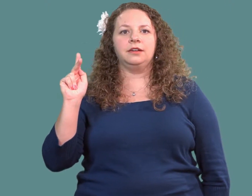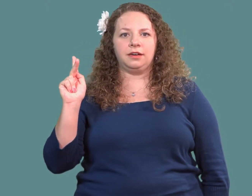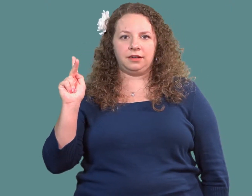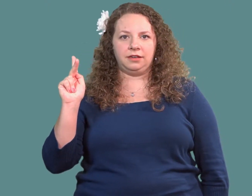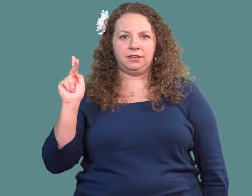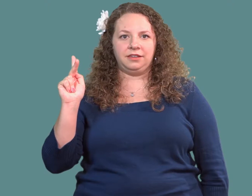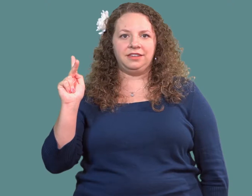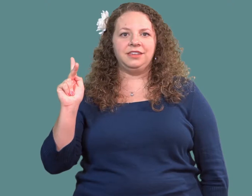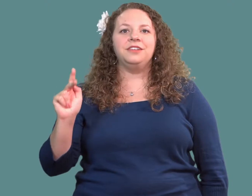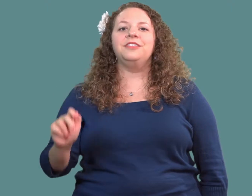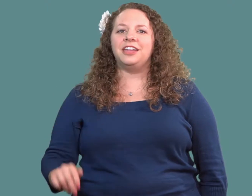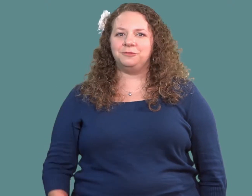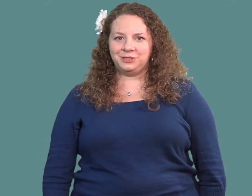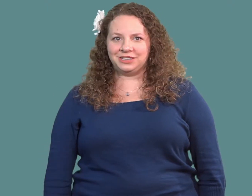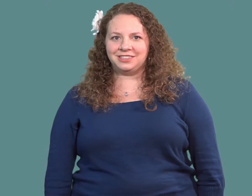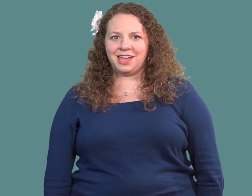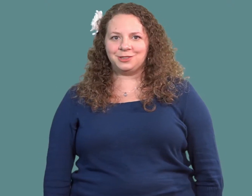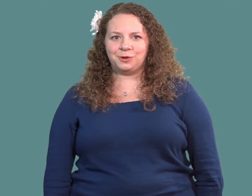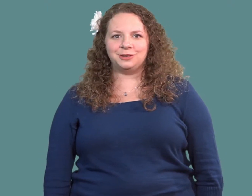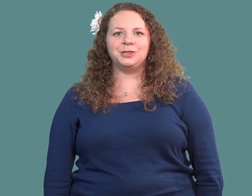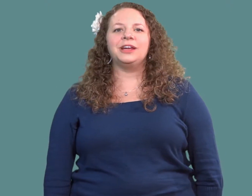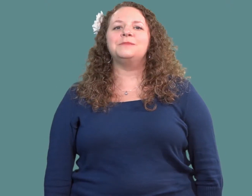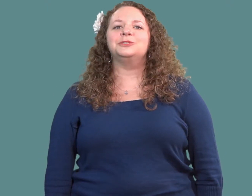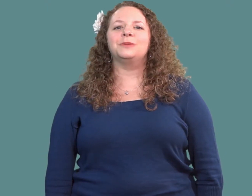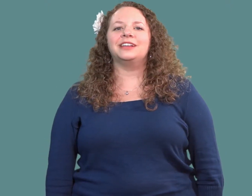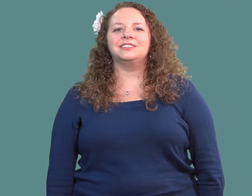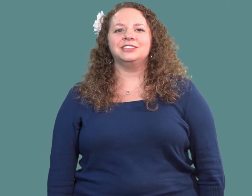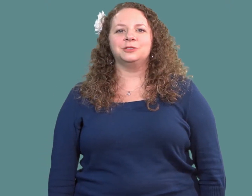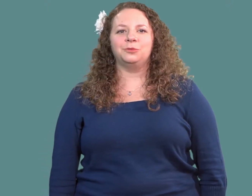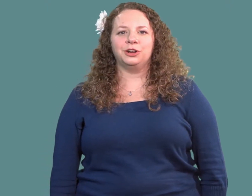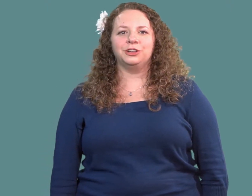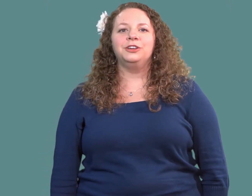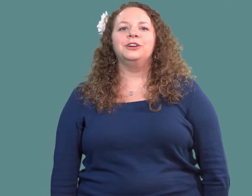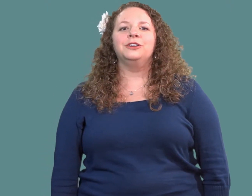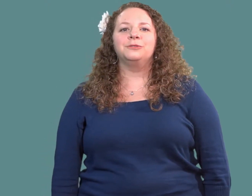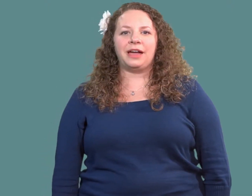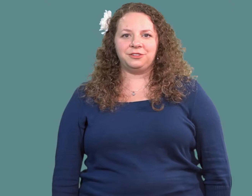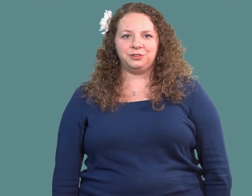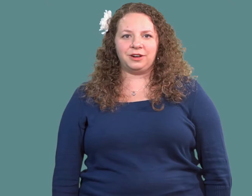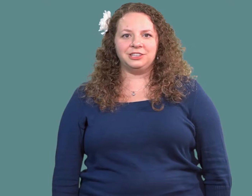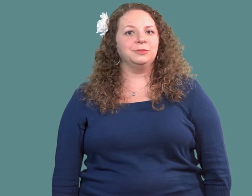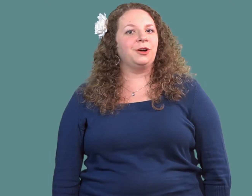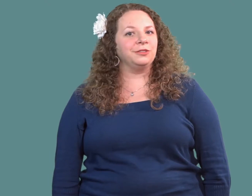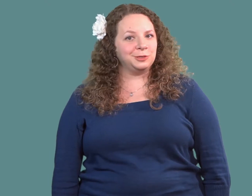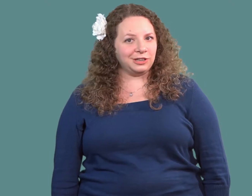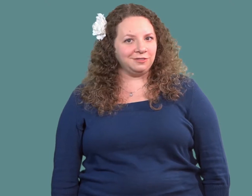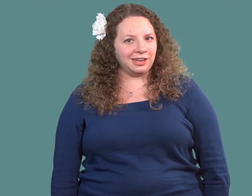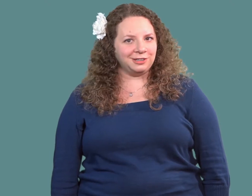ba-n-k. Then, when you get to the end of the word, you are able to recognize the word rather than trying to recall the string of letters